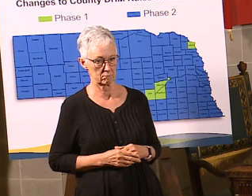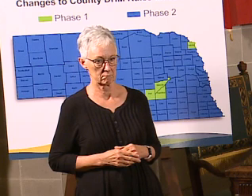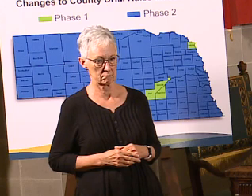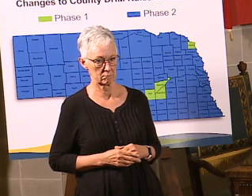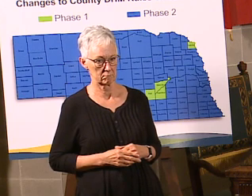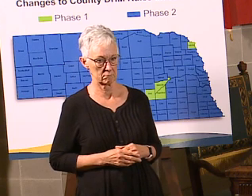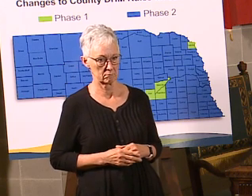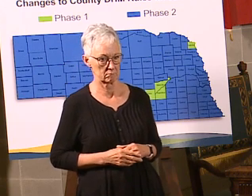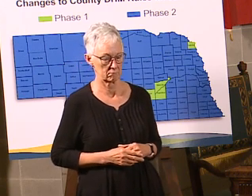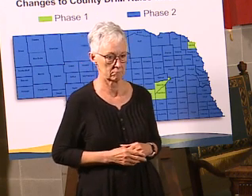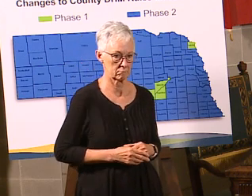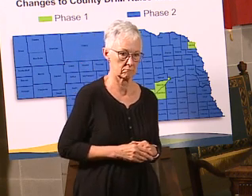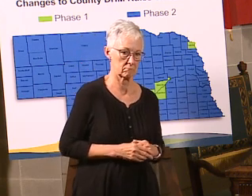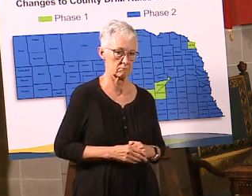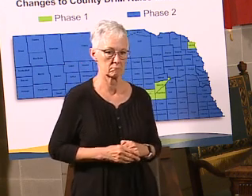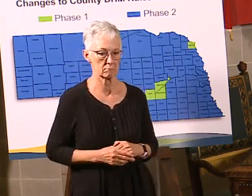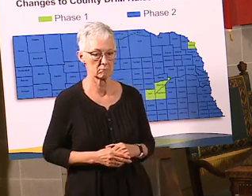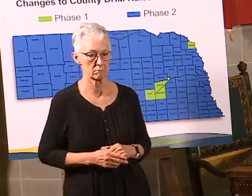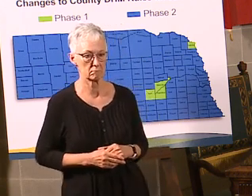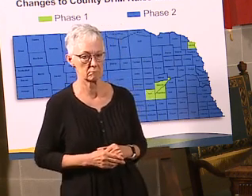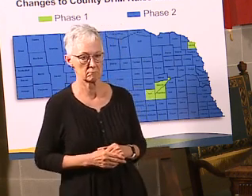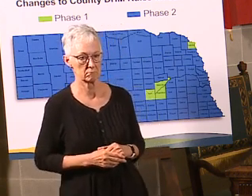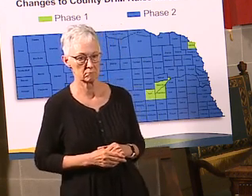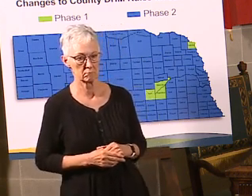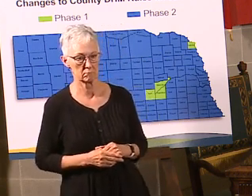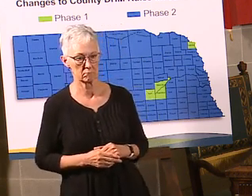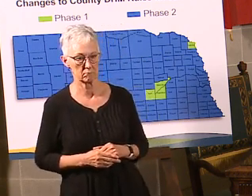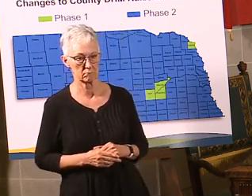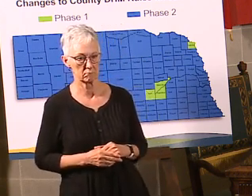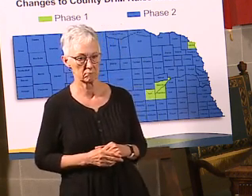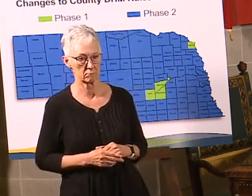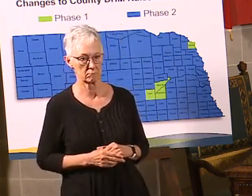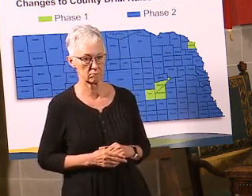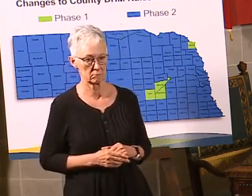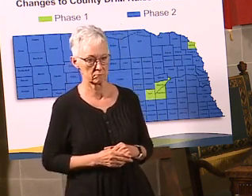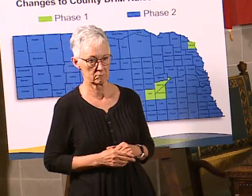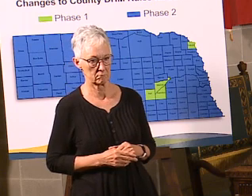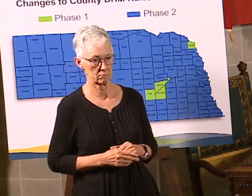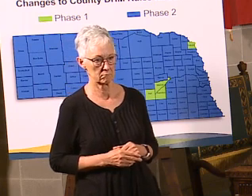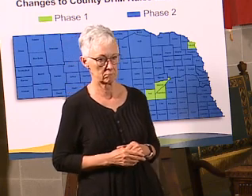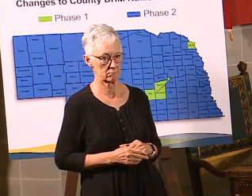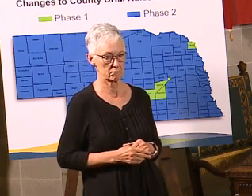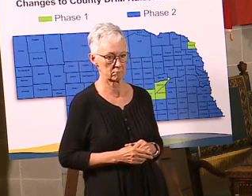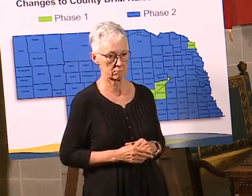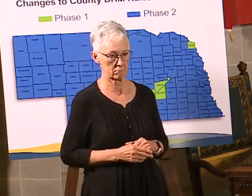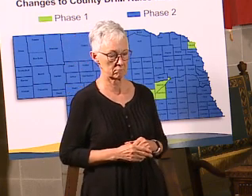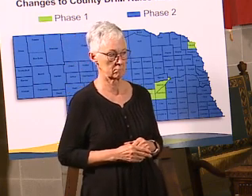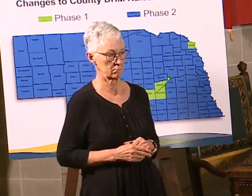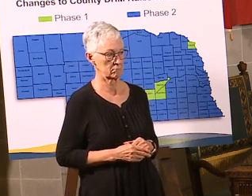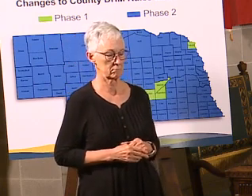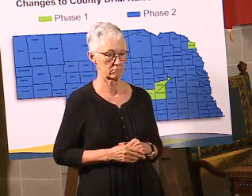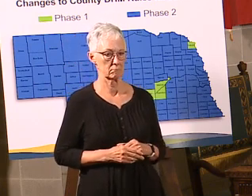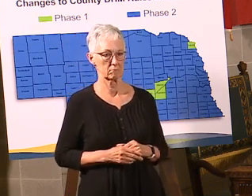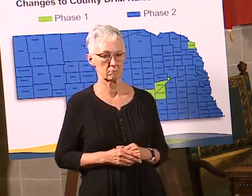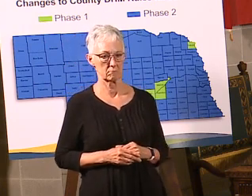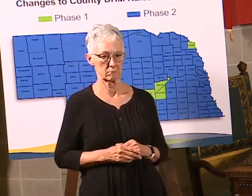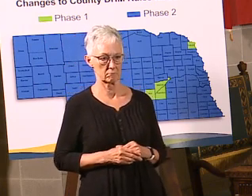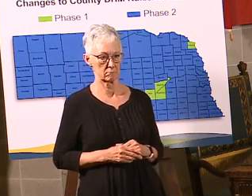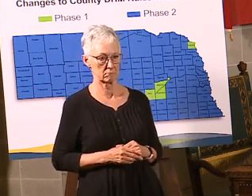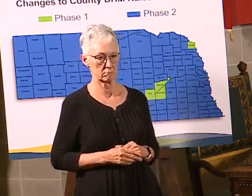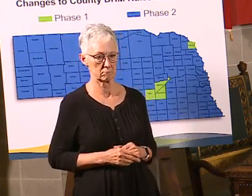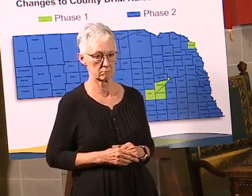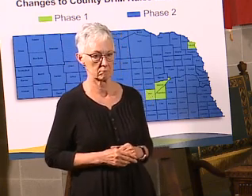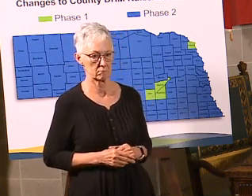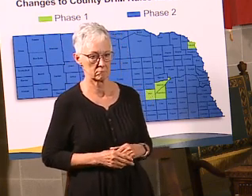they still retain the skills necessary? And wouldn't that be especially true for older drivers? And how did that